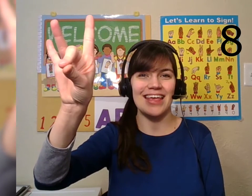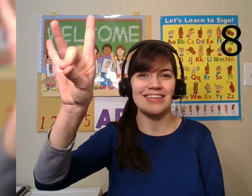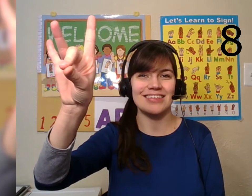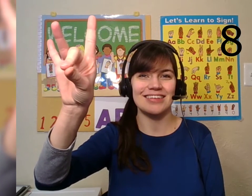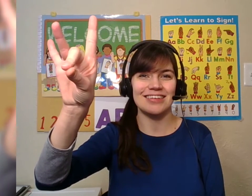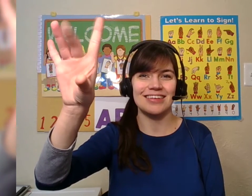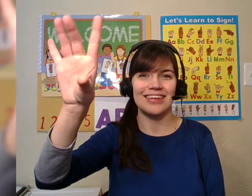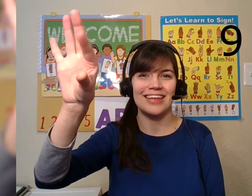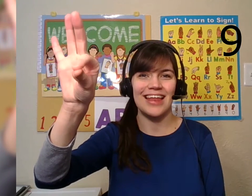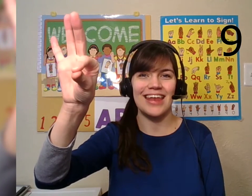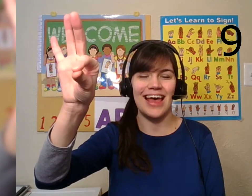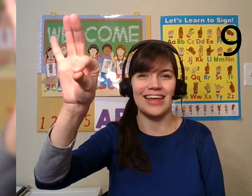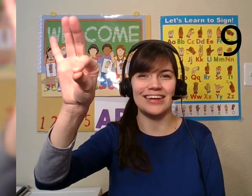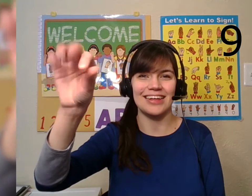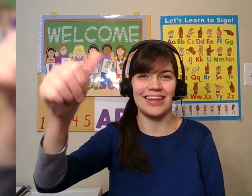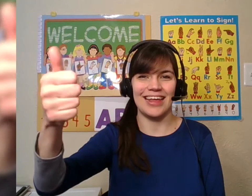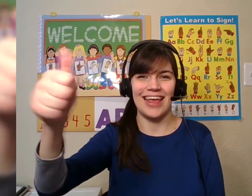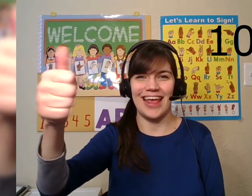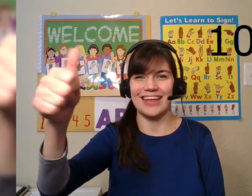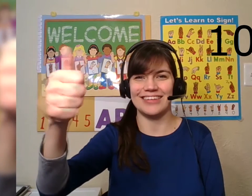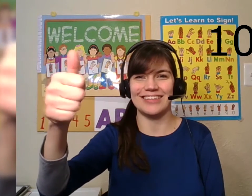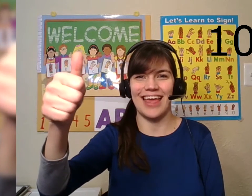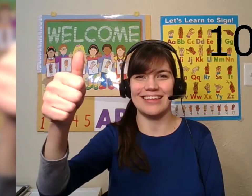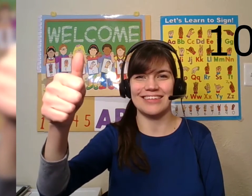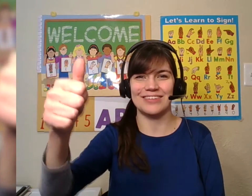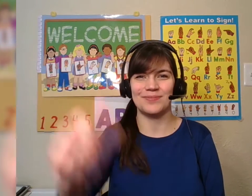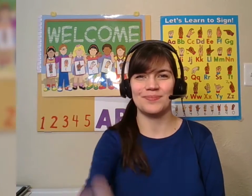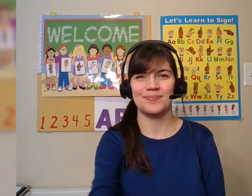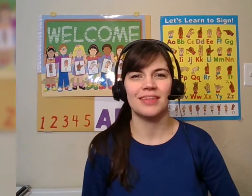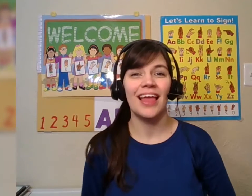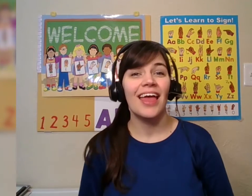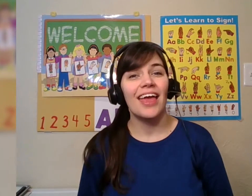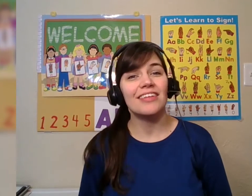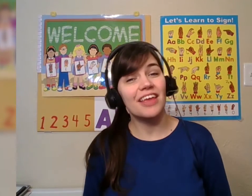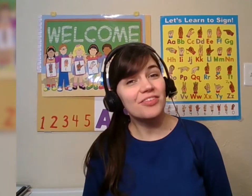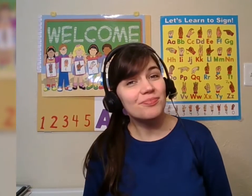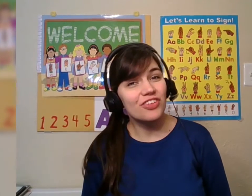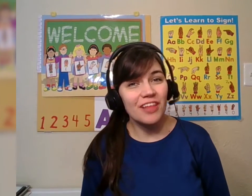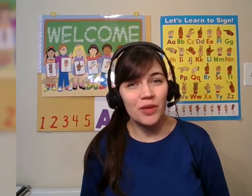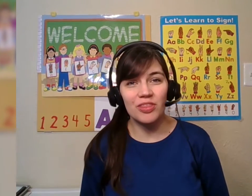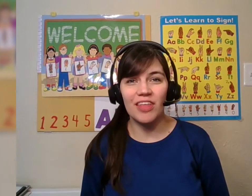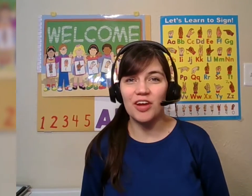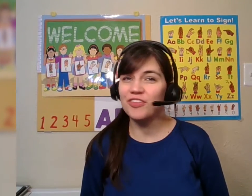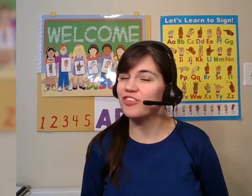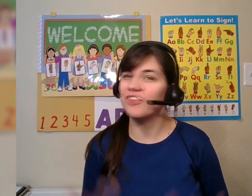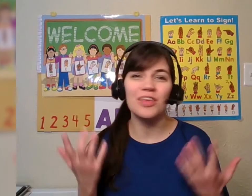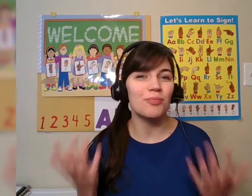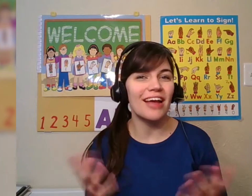8, 9, and 10. And again, just like with the letters, just keep